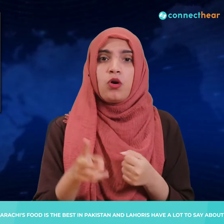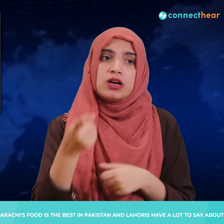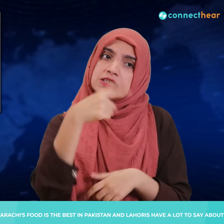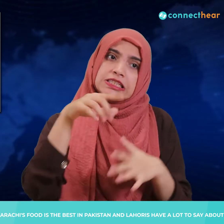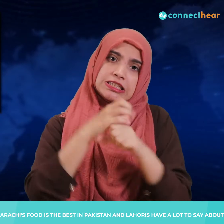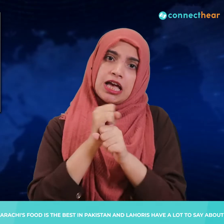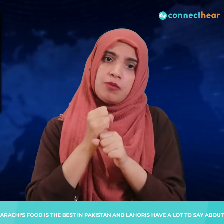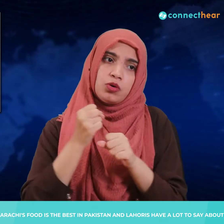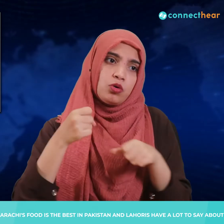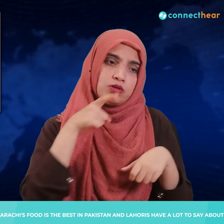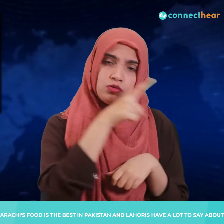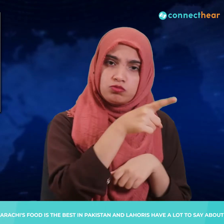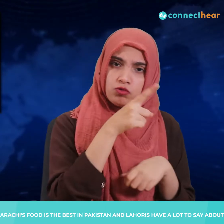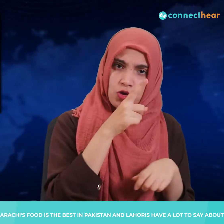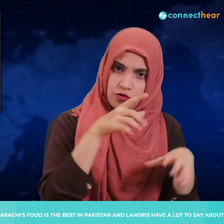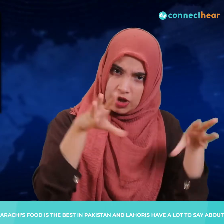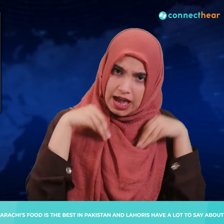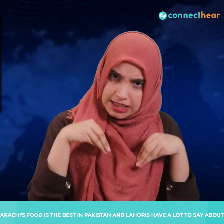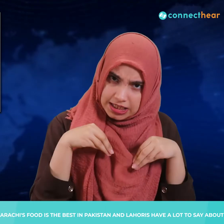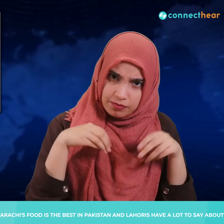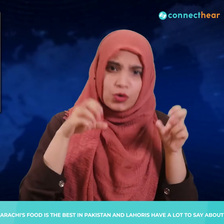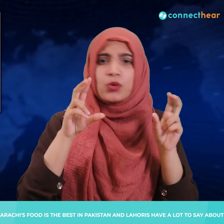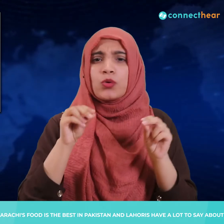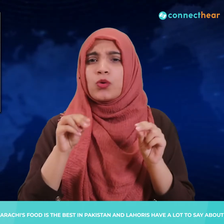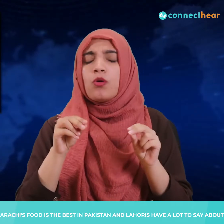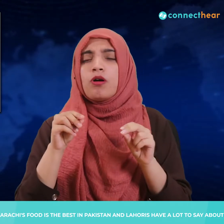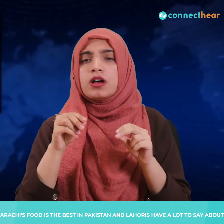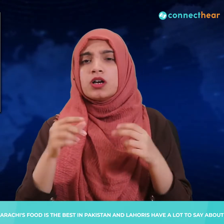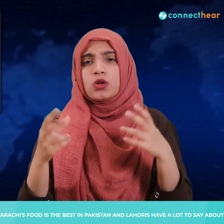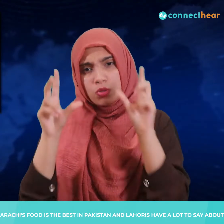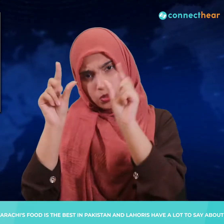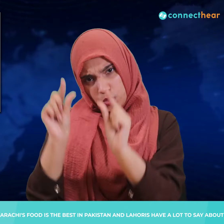But not everyone agreed with Khabar's claims.